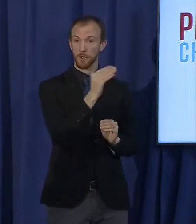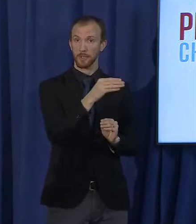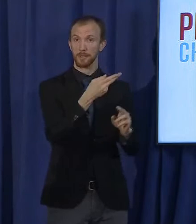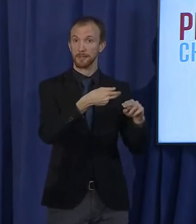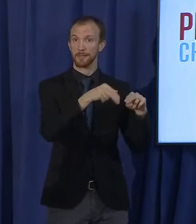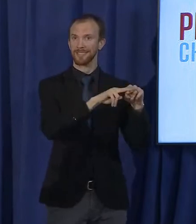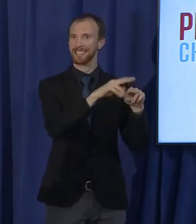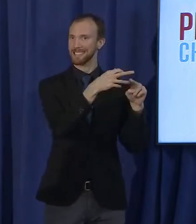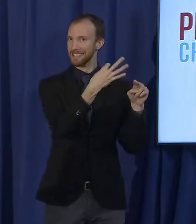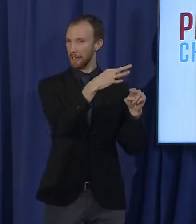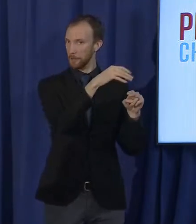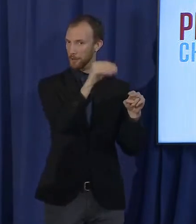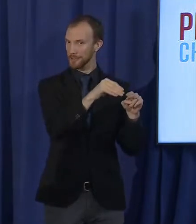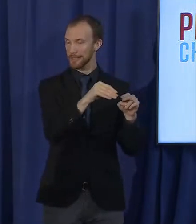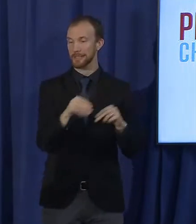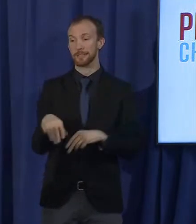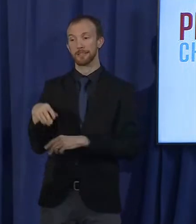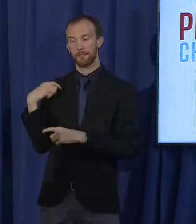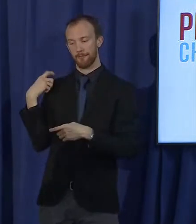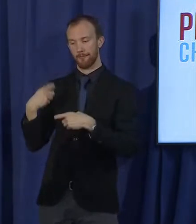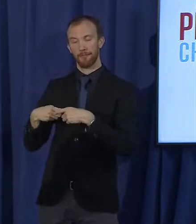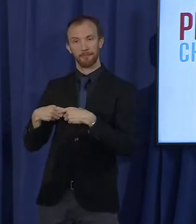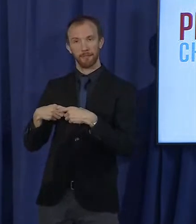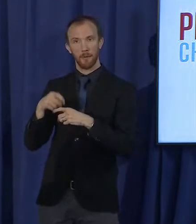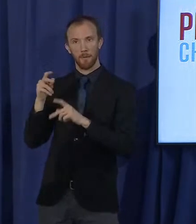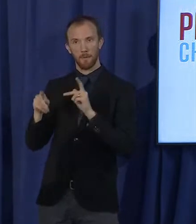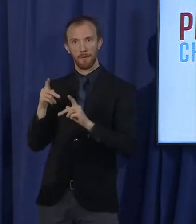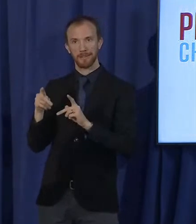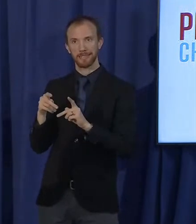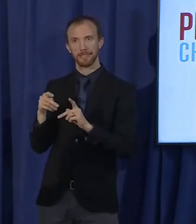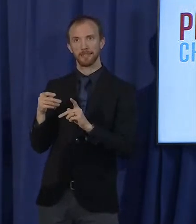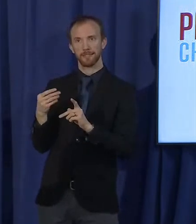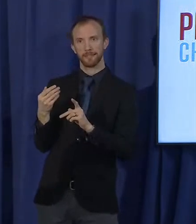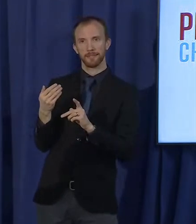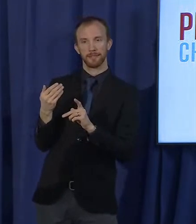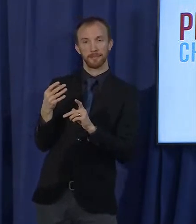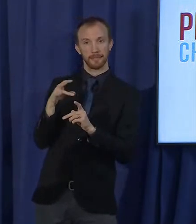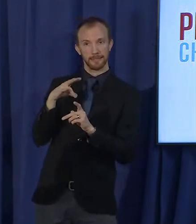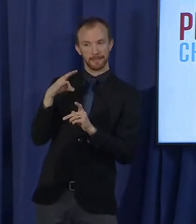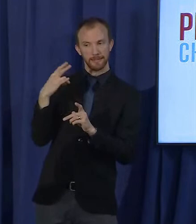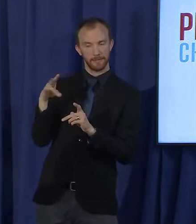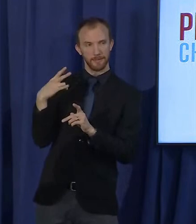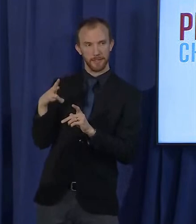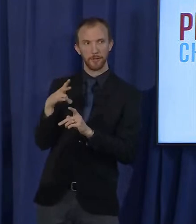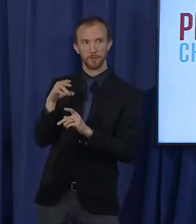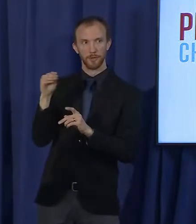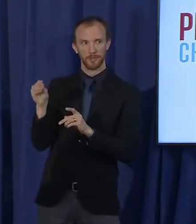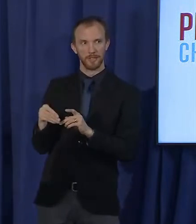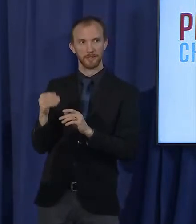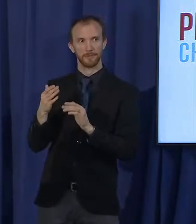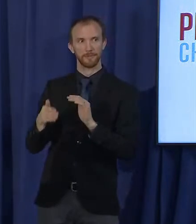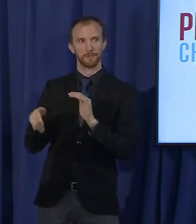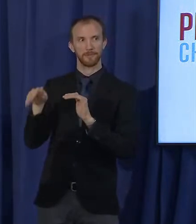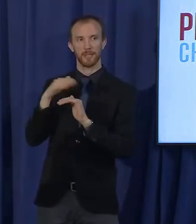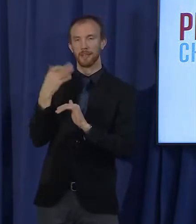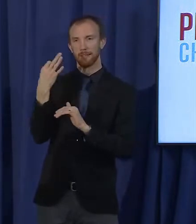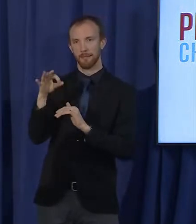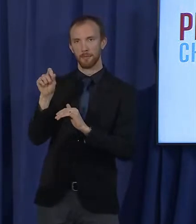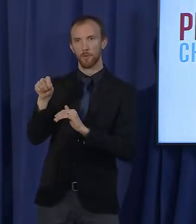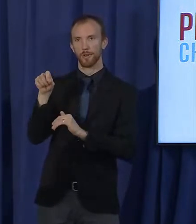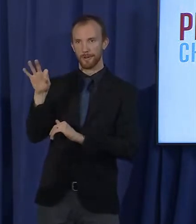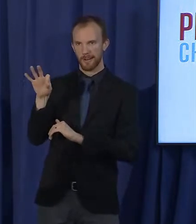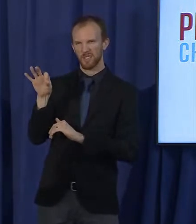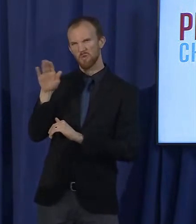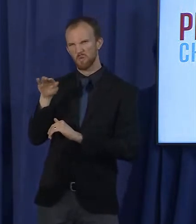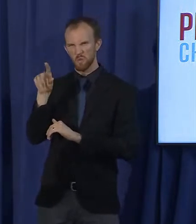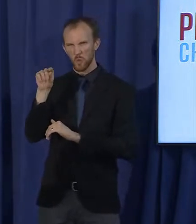vaccine, Latinx Chicagoans from 17% up to 19.9, basically 20% of the allocated vaccine. In that setting,